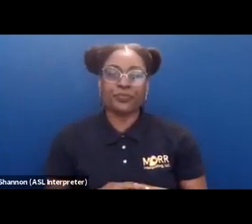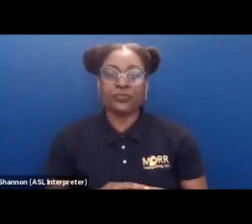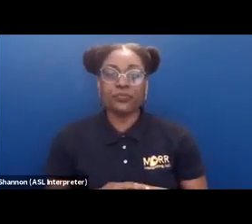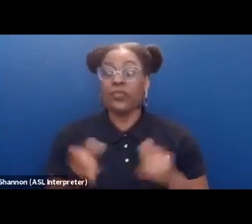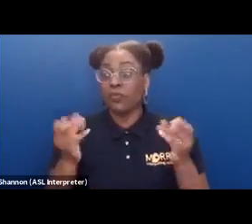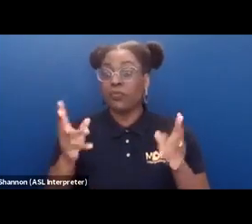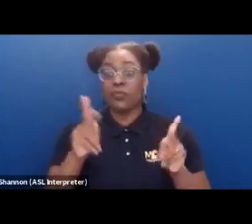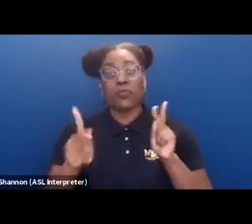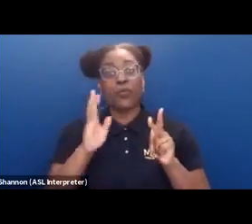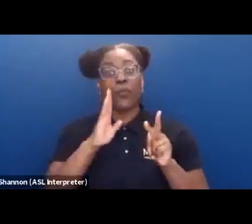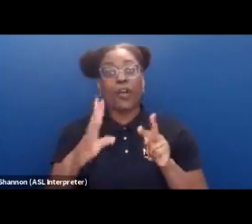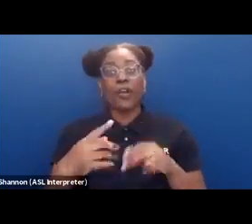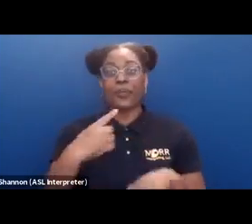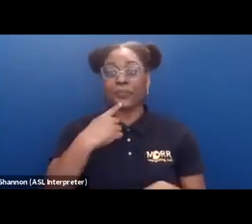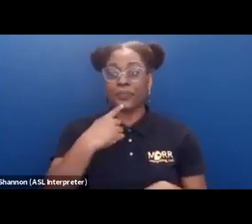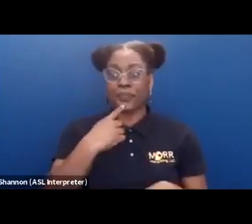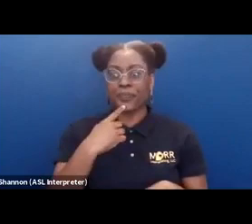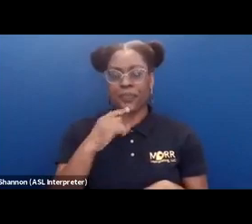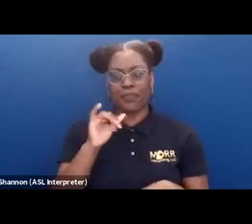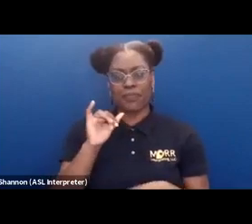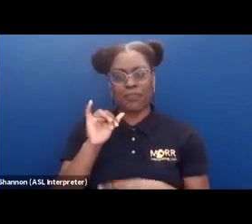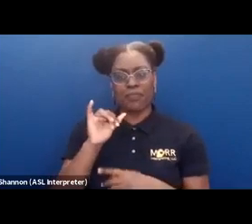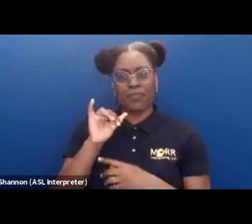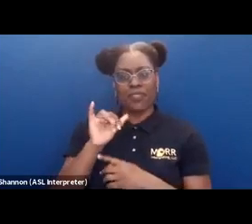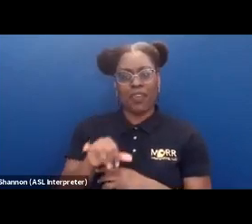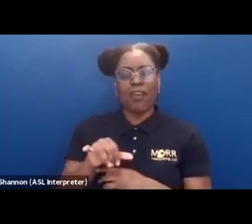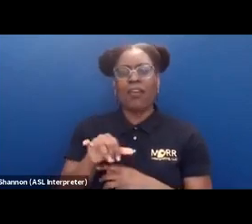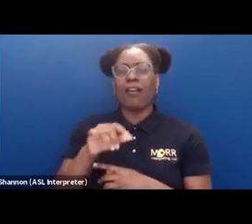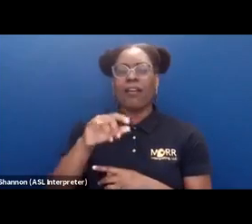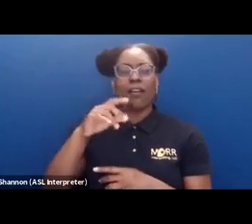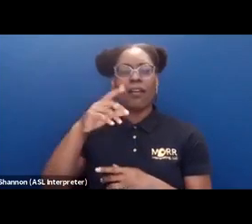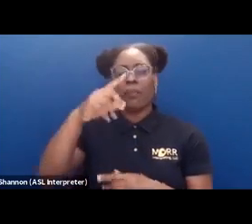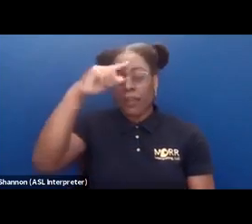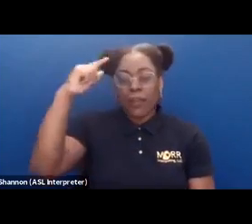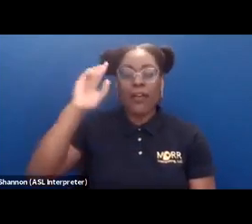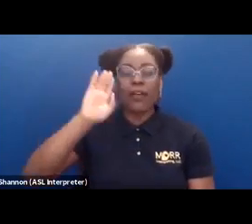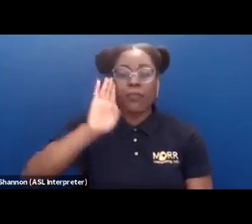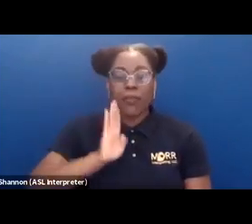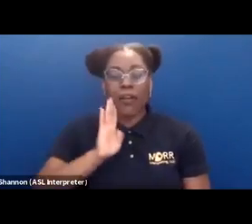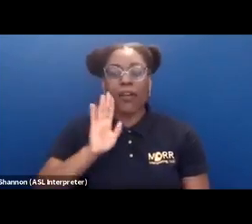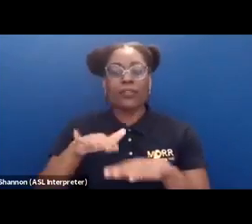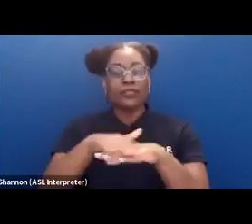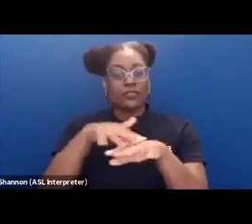cannot, even those people who are Black, brown, and indigenous